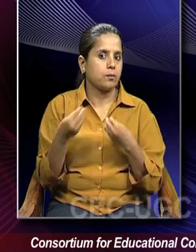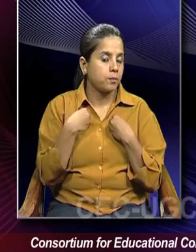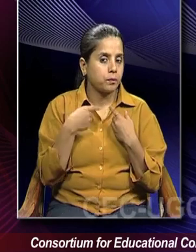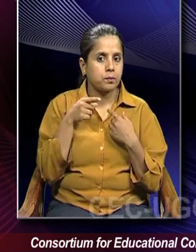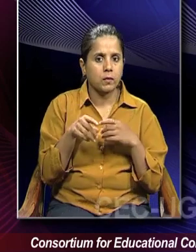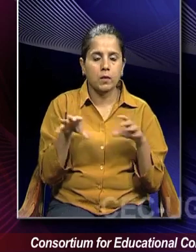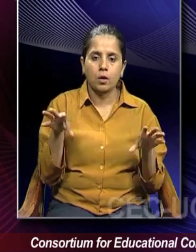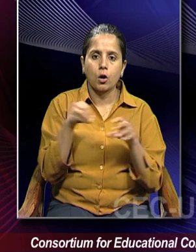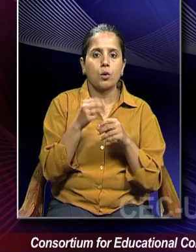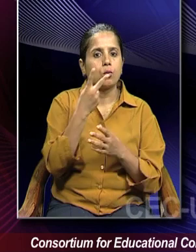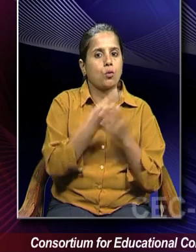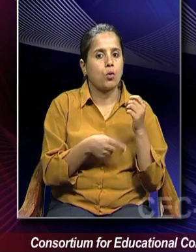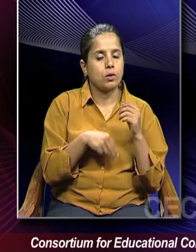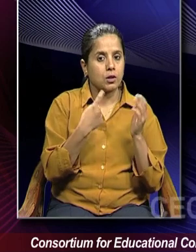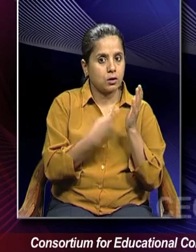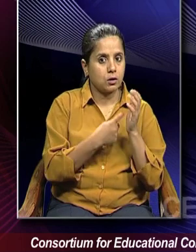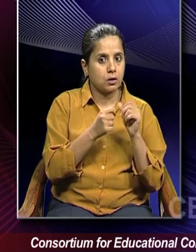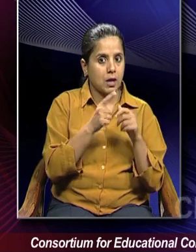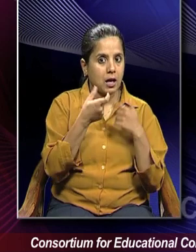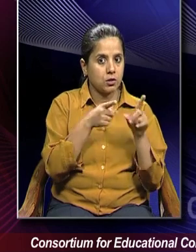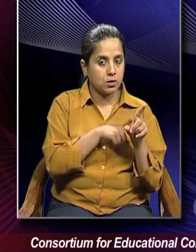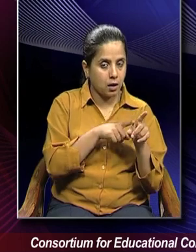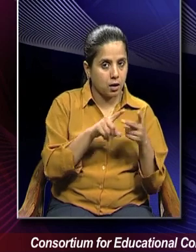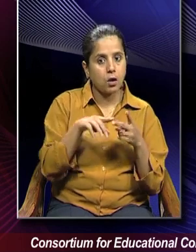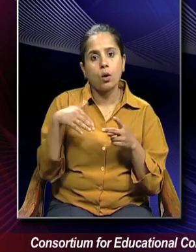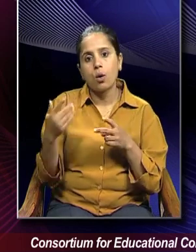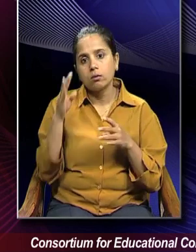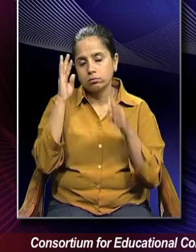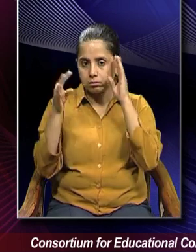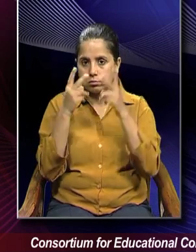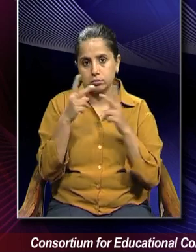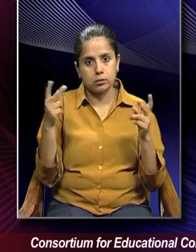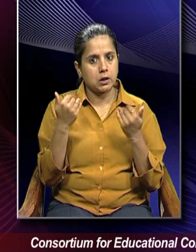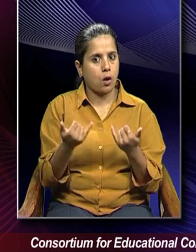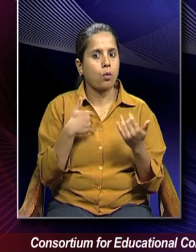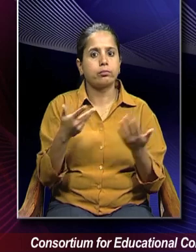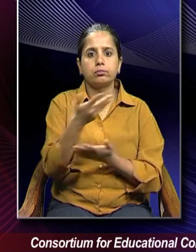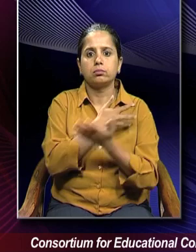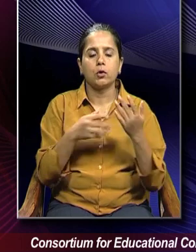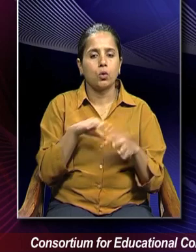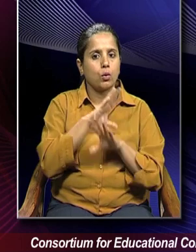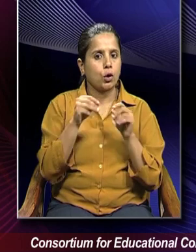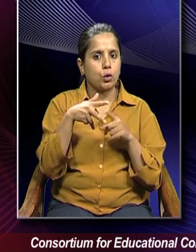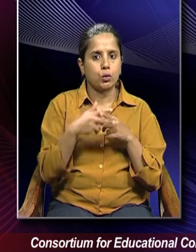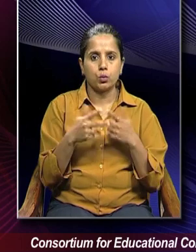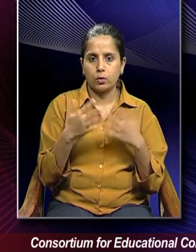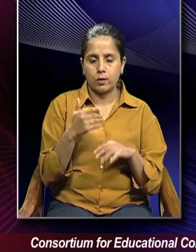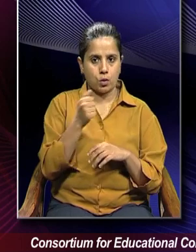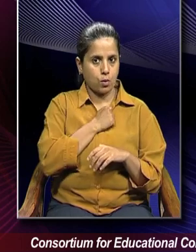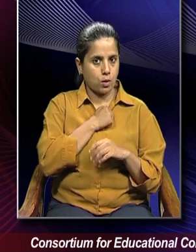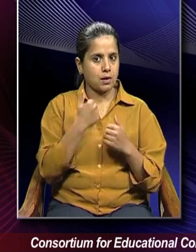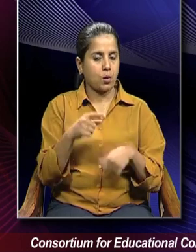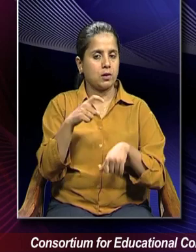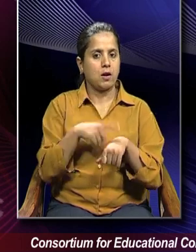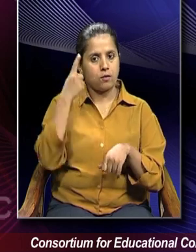combining both rationality as well as creativity. Now, we have discussed all the tools of forward engineering. It is time